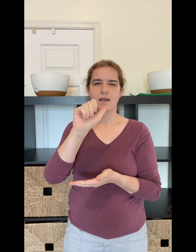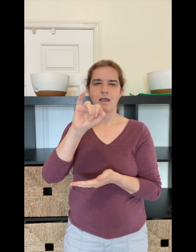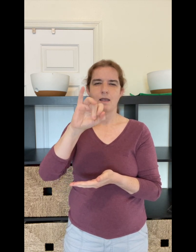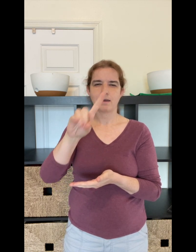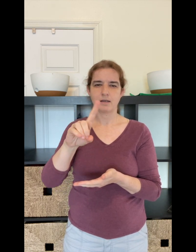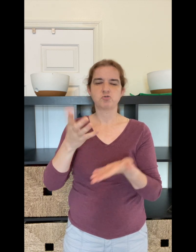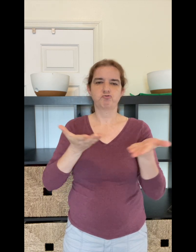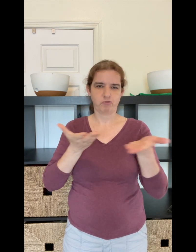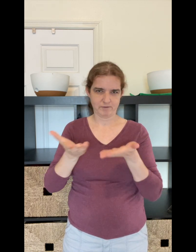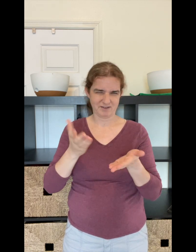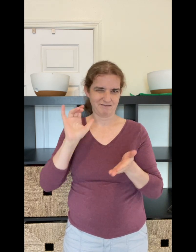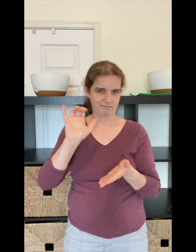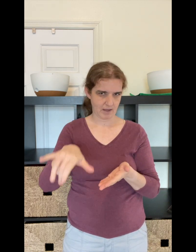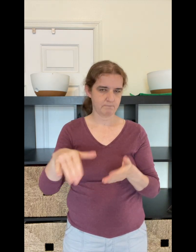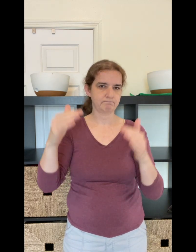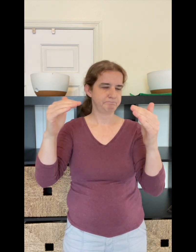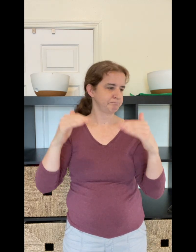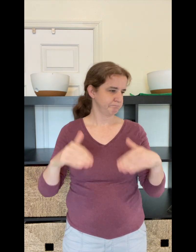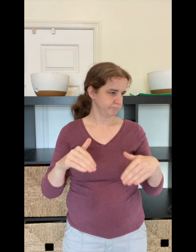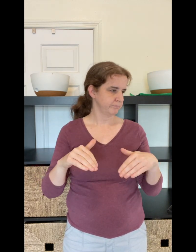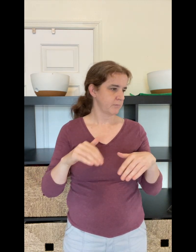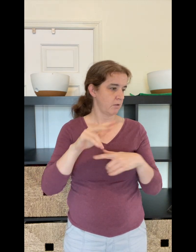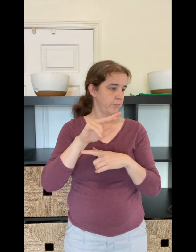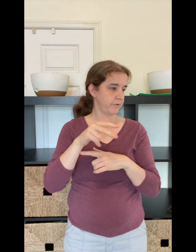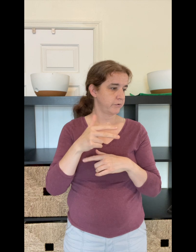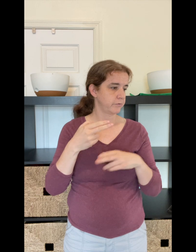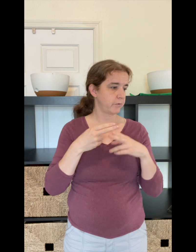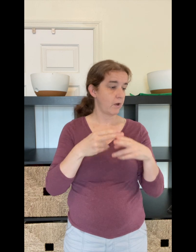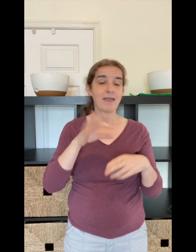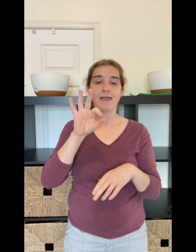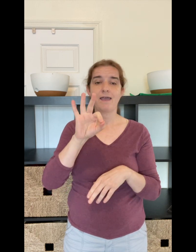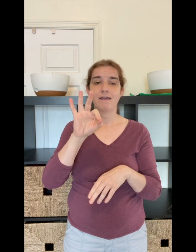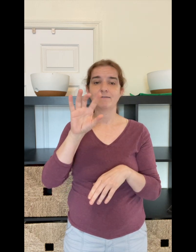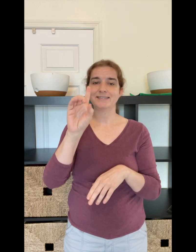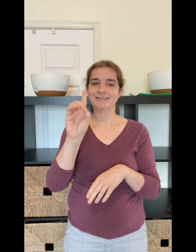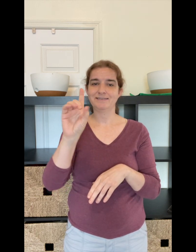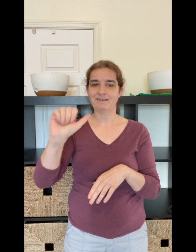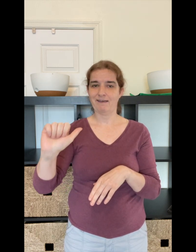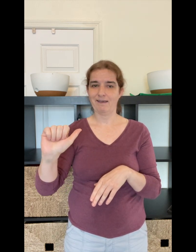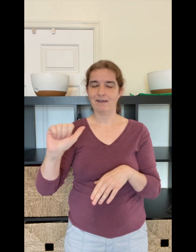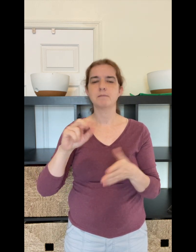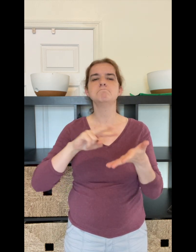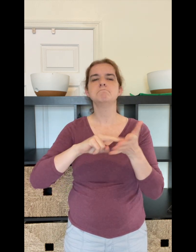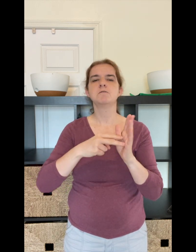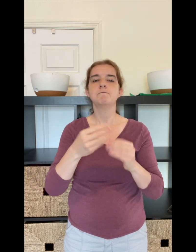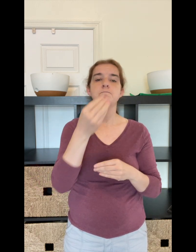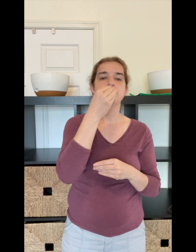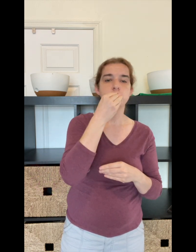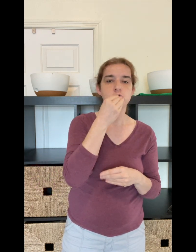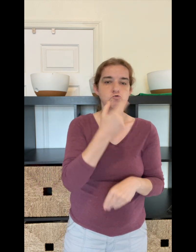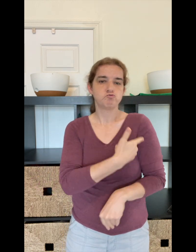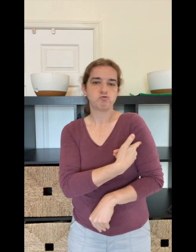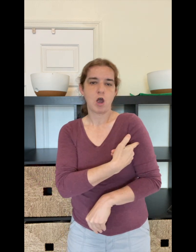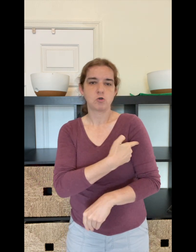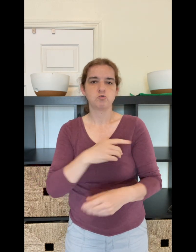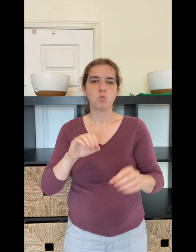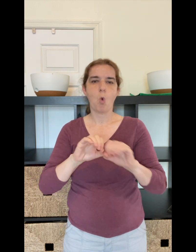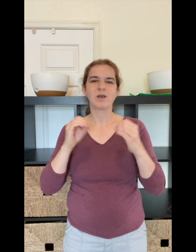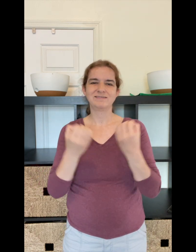Medicaid Services. That's that organization. So the next one on the list is called FDA. That means Food and